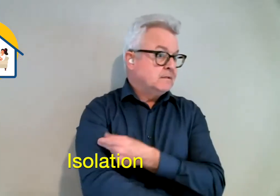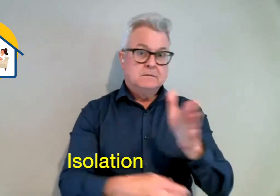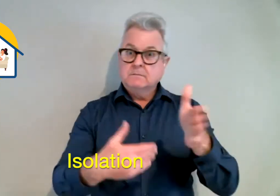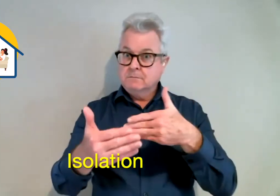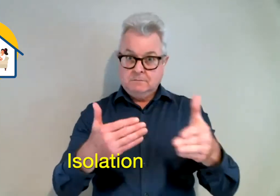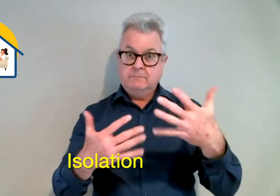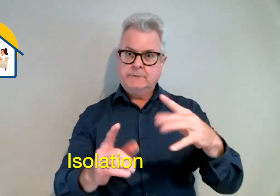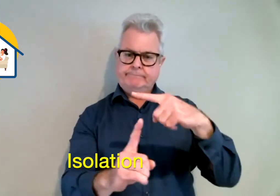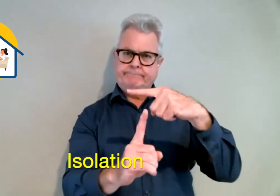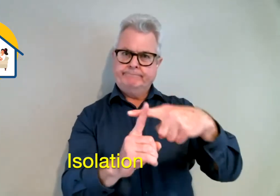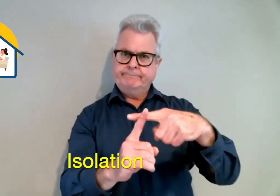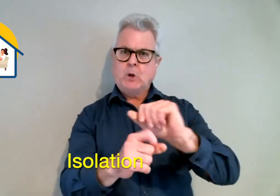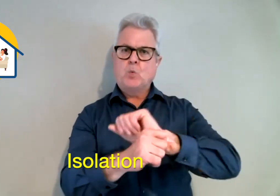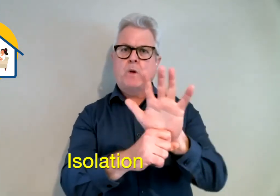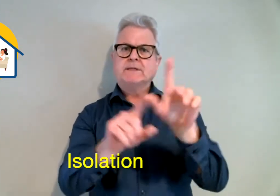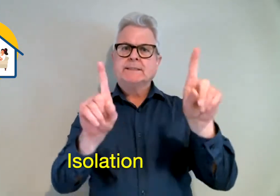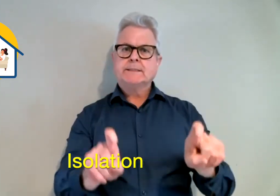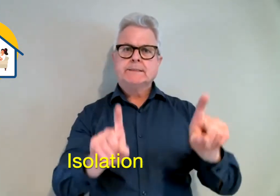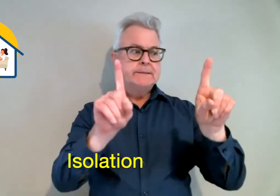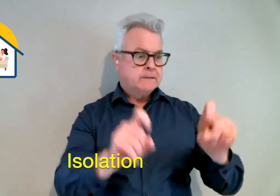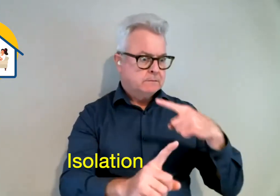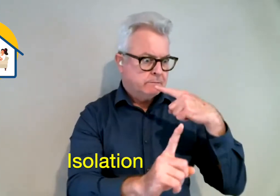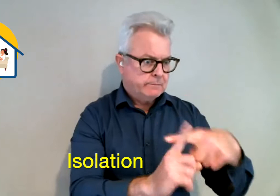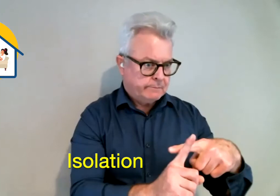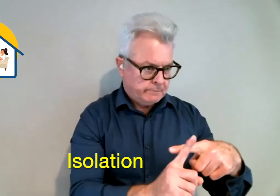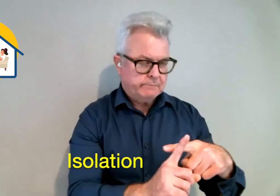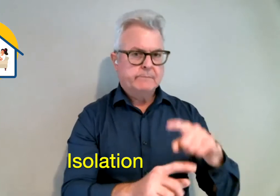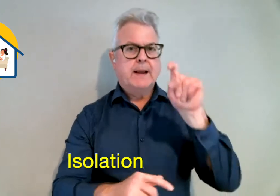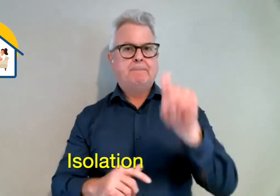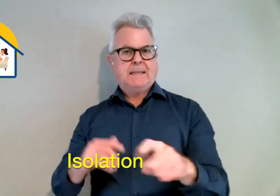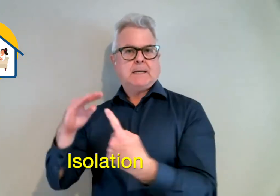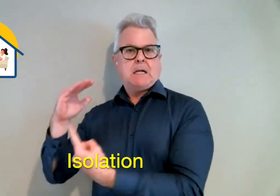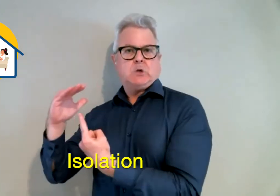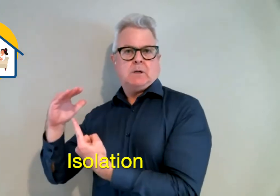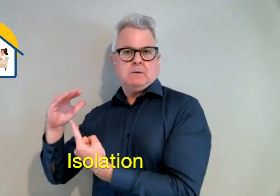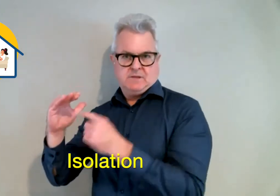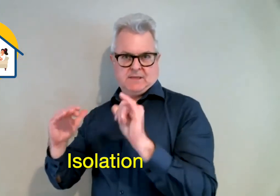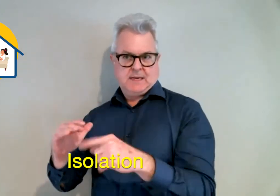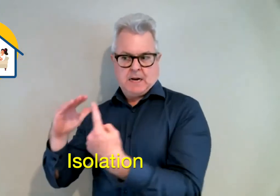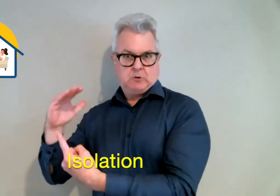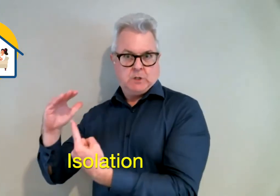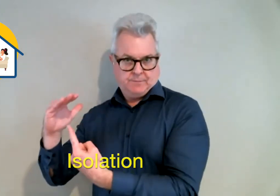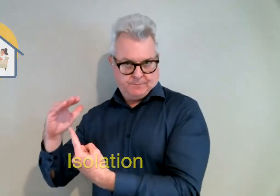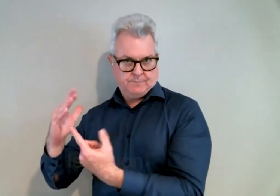been vaccinated or not vaccinated, and has tested positive, must isolate.